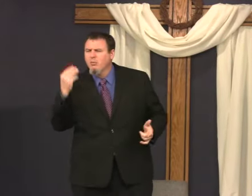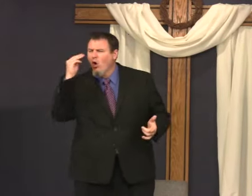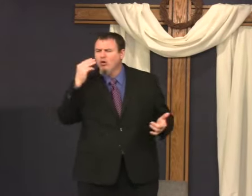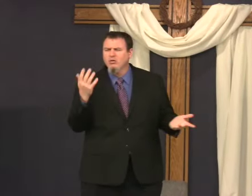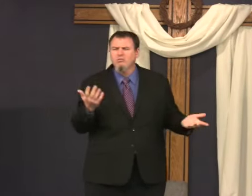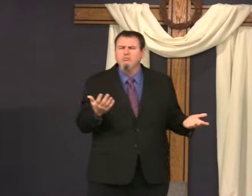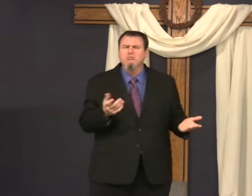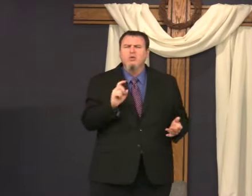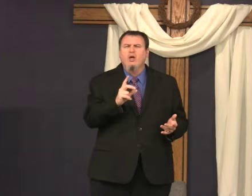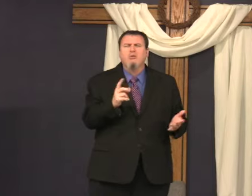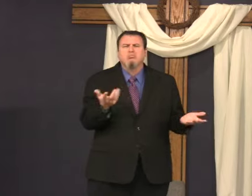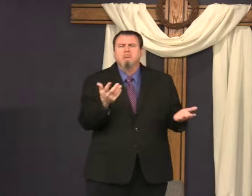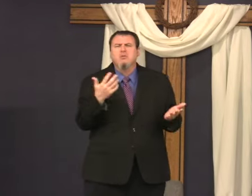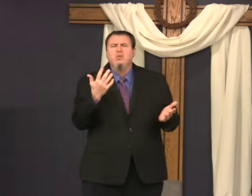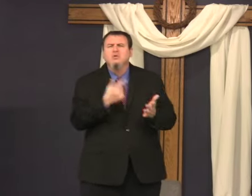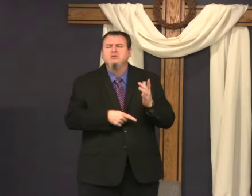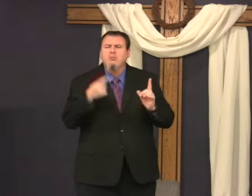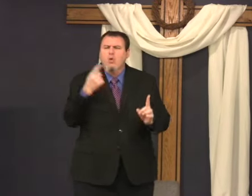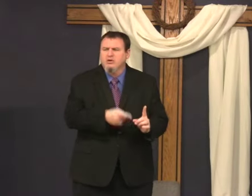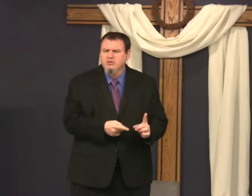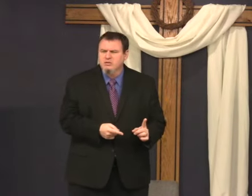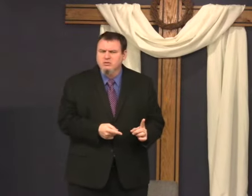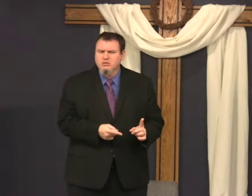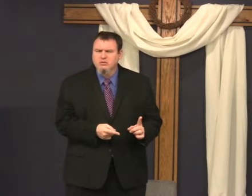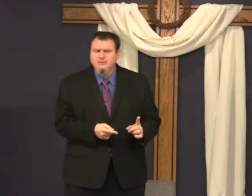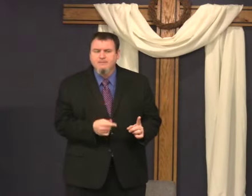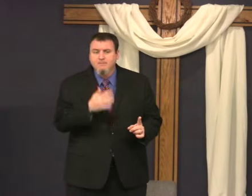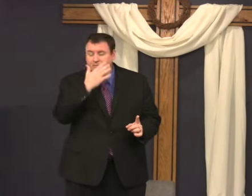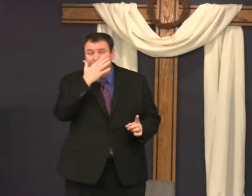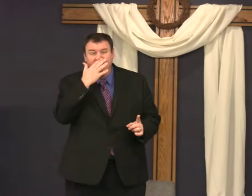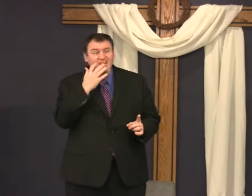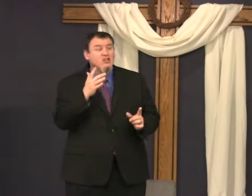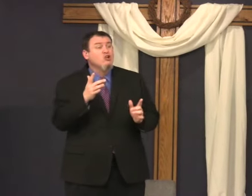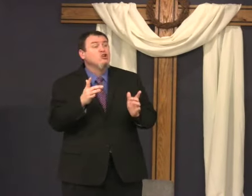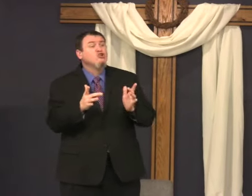Why was this such a big deal, Mark? What's the point?